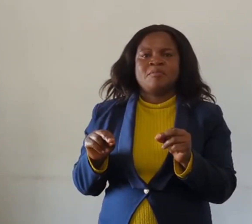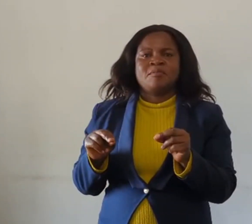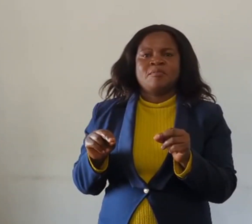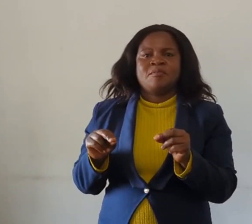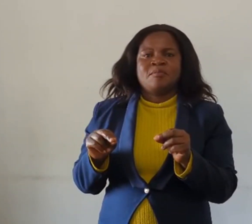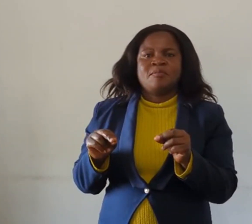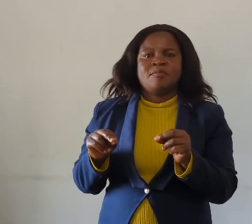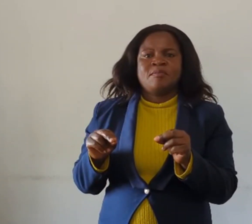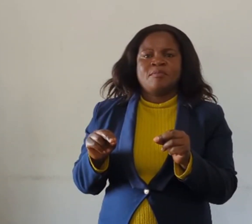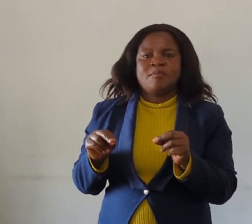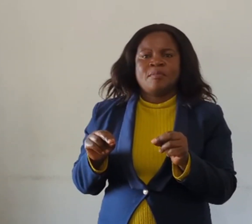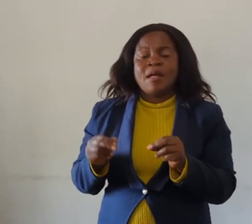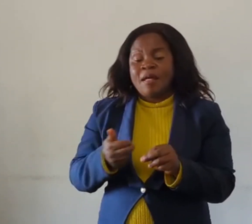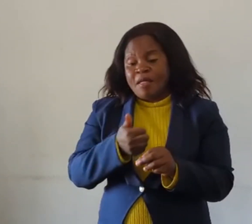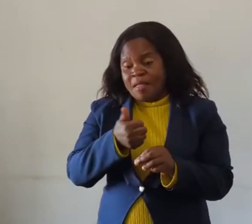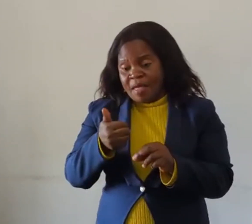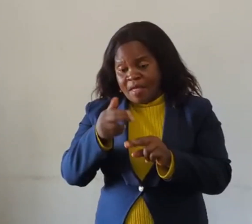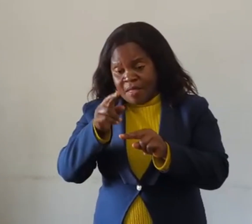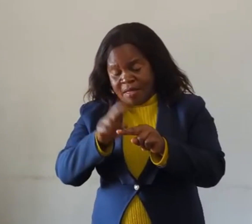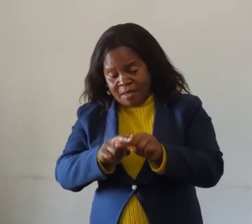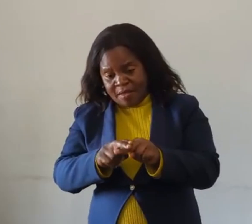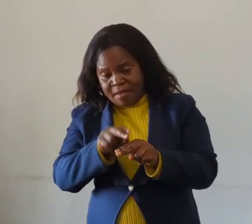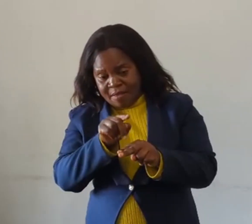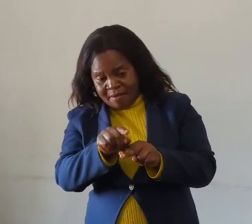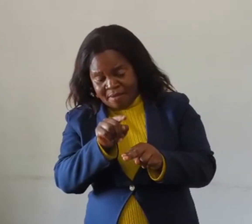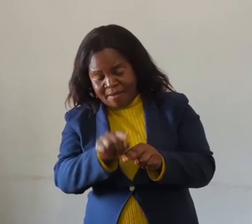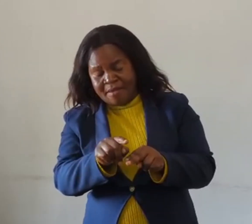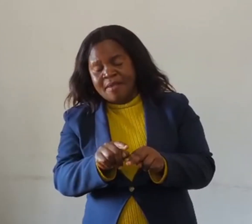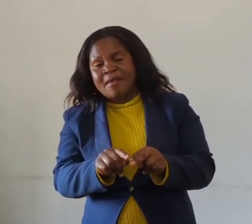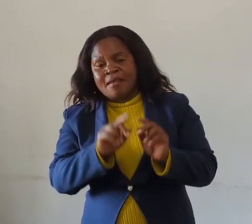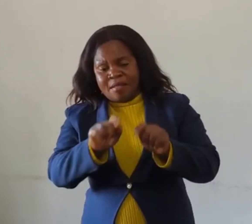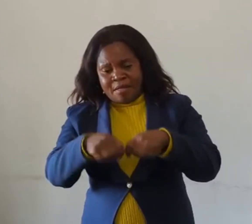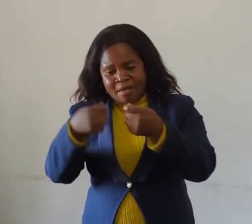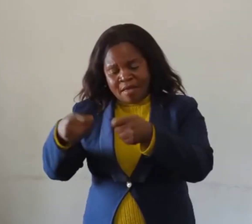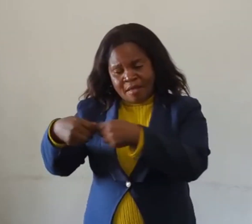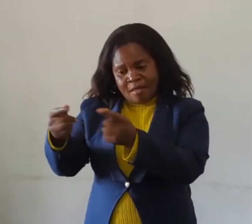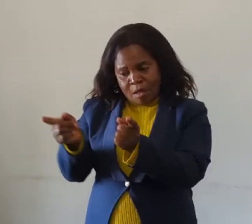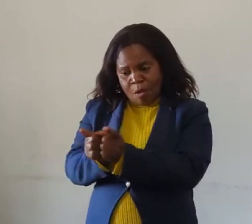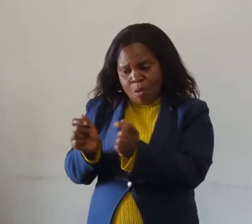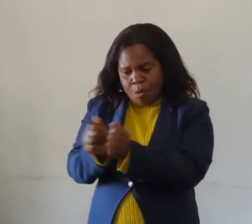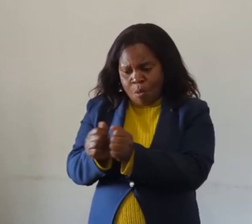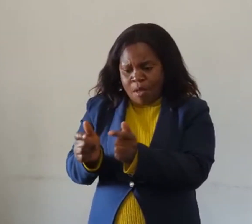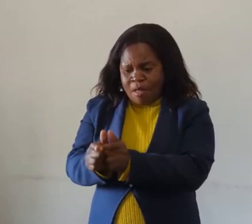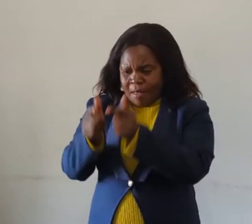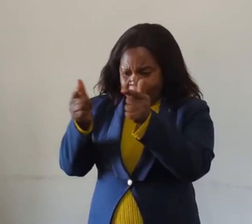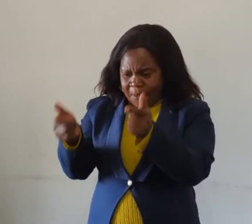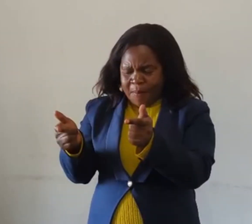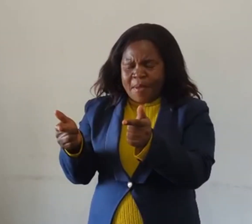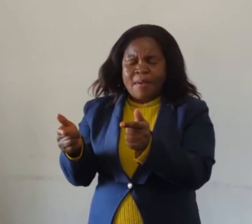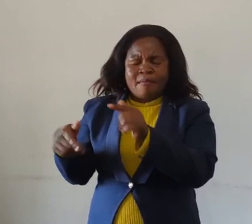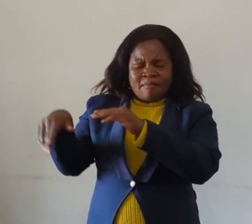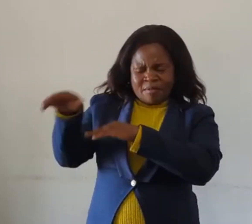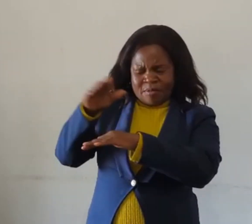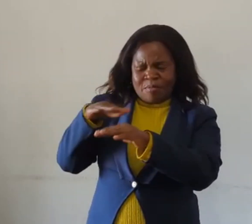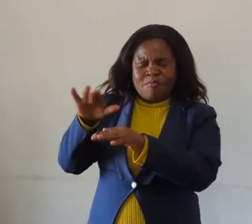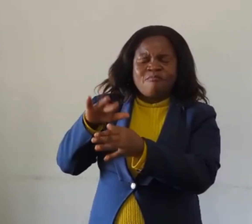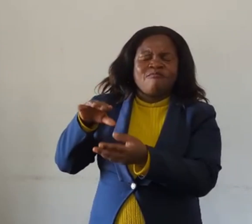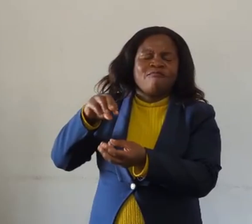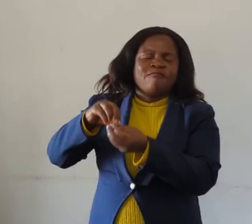The remaining seats are then given to the parties with the biggest surplus fractions.